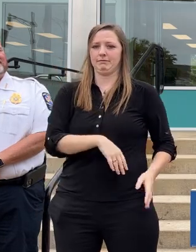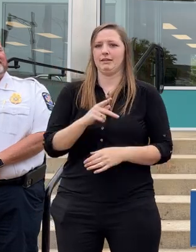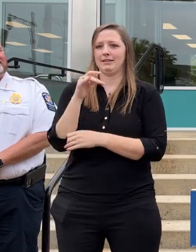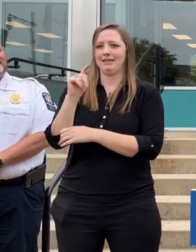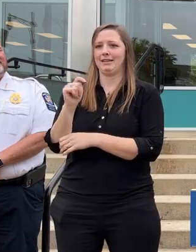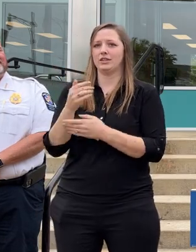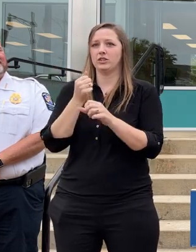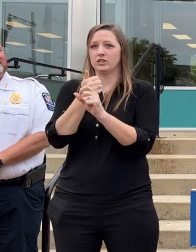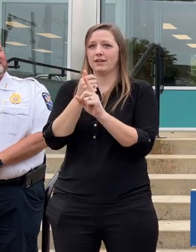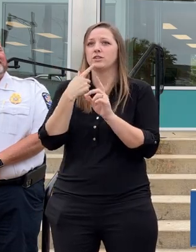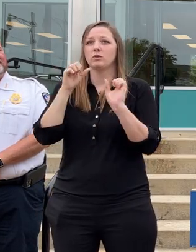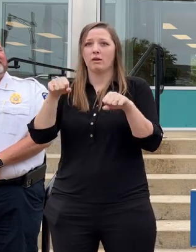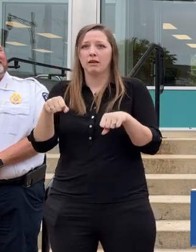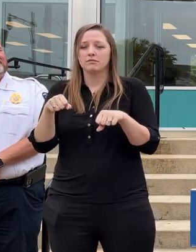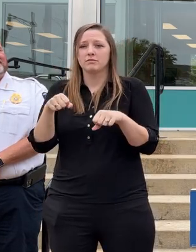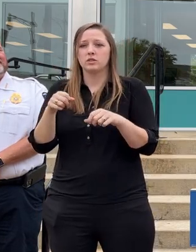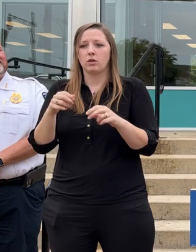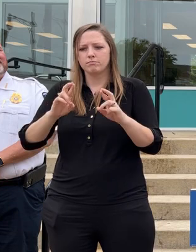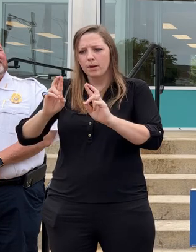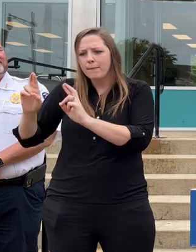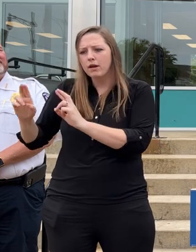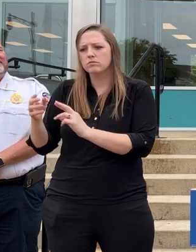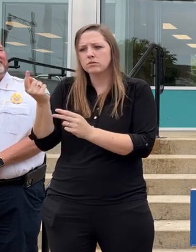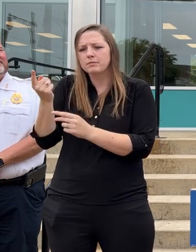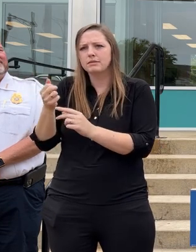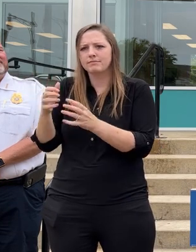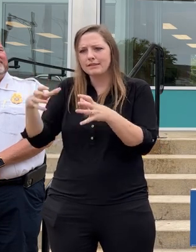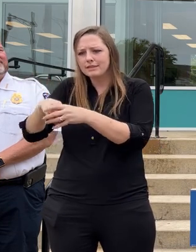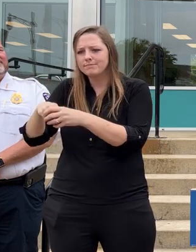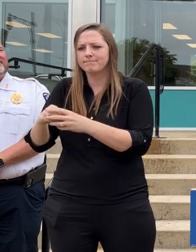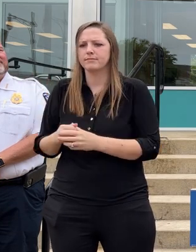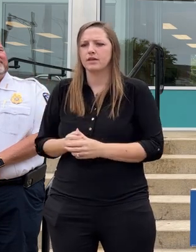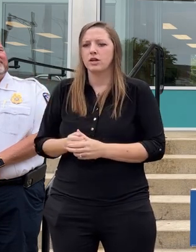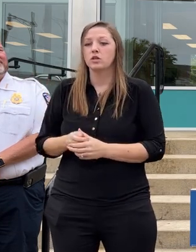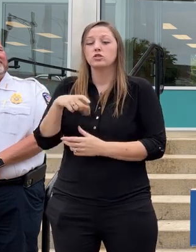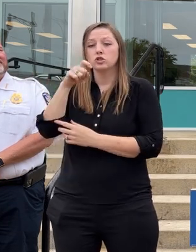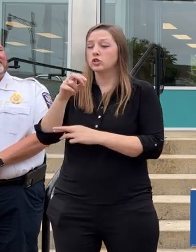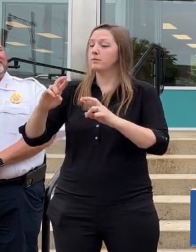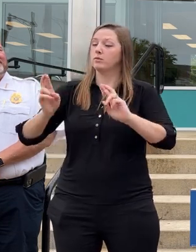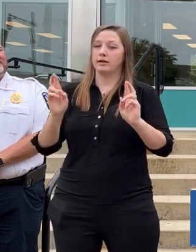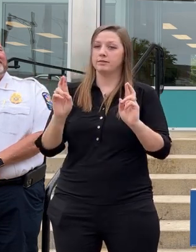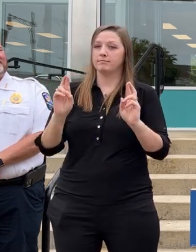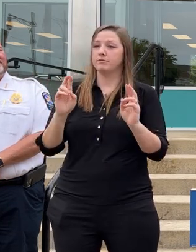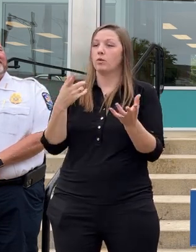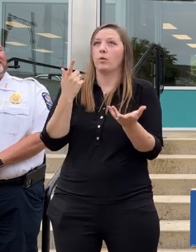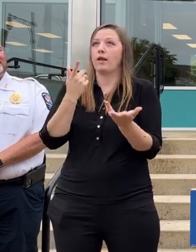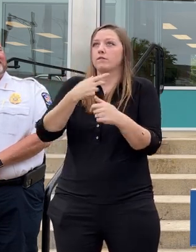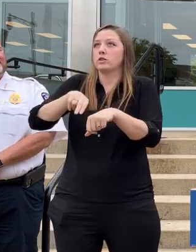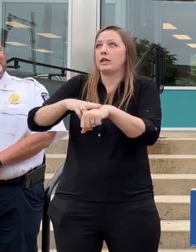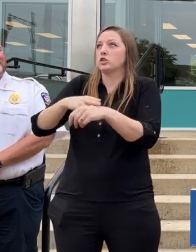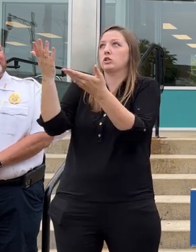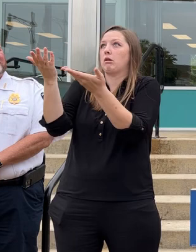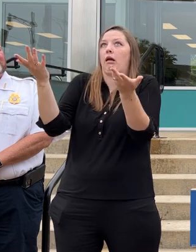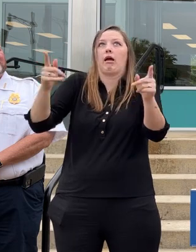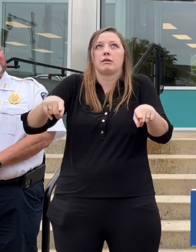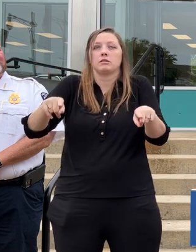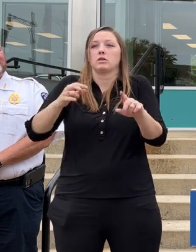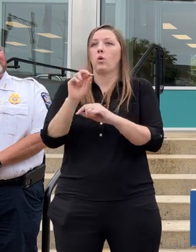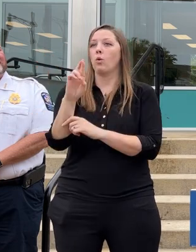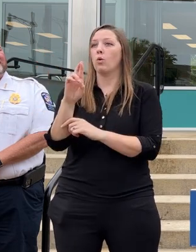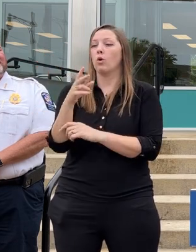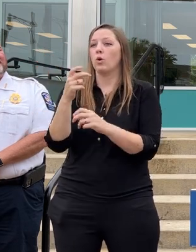kit together. You should put a kit together to be prepared, to be ready for whatever Mother Nature may bring us, or in